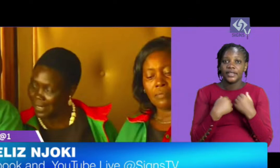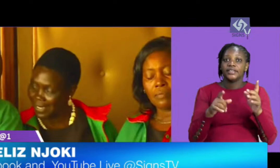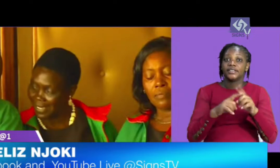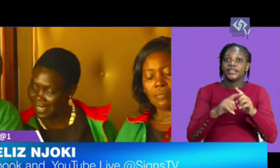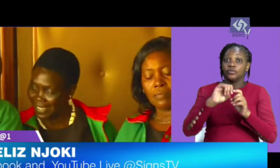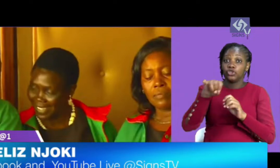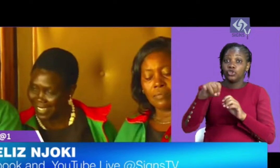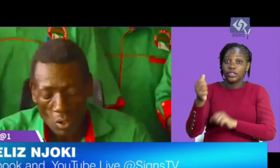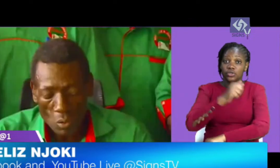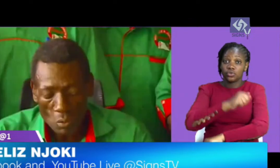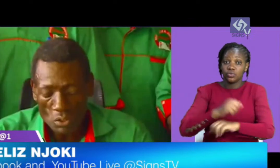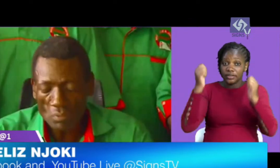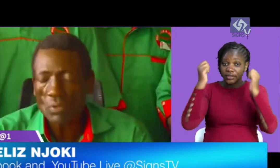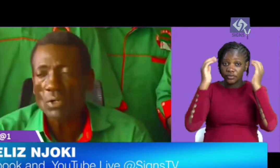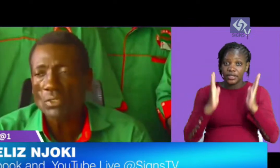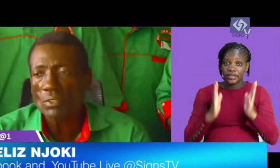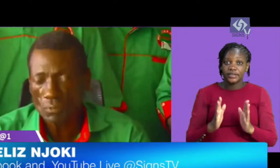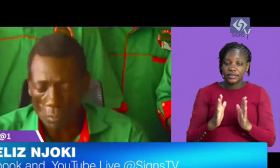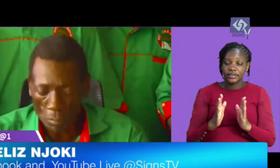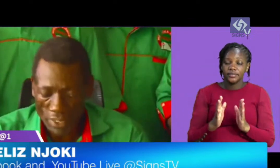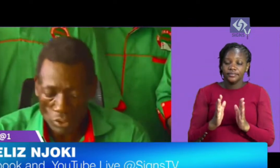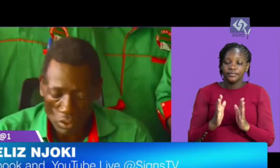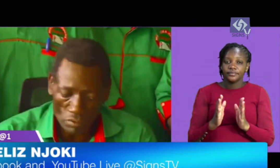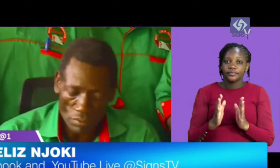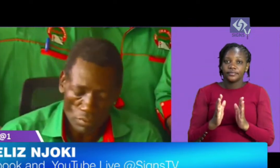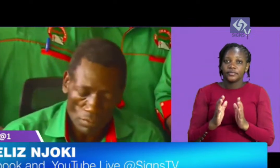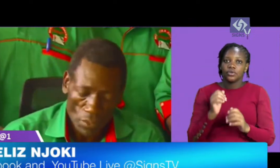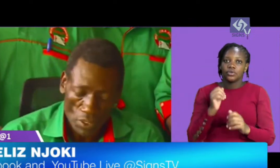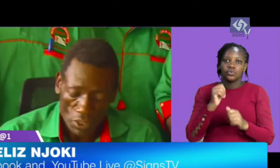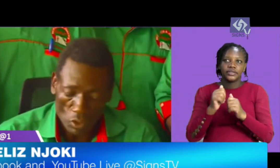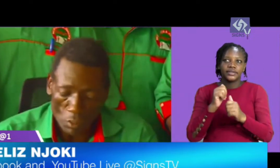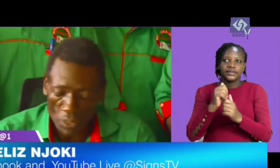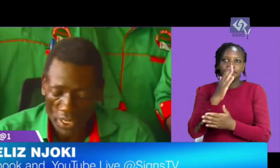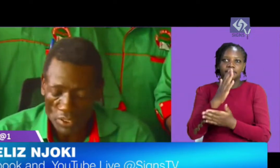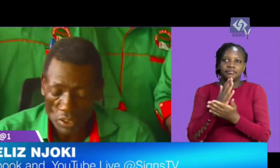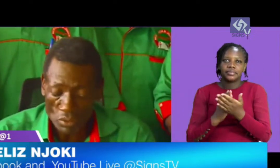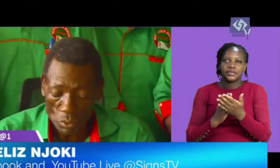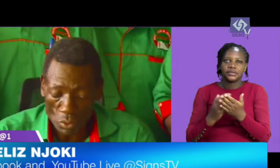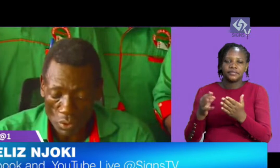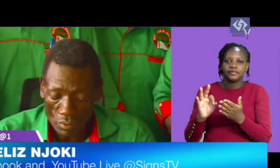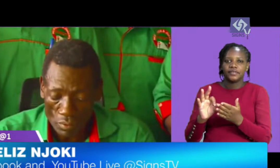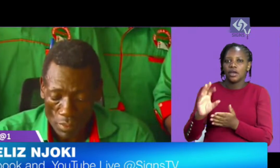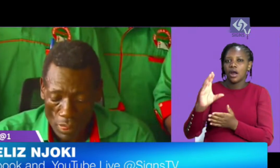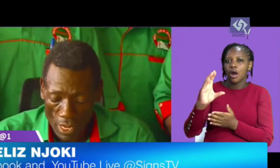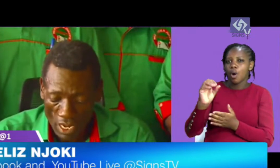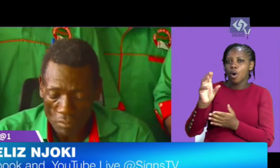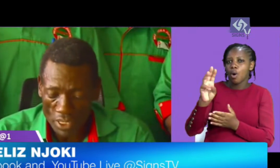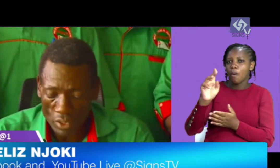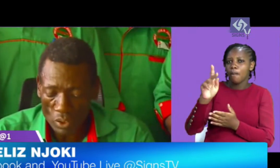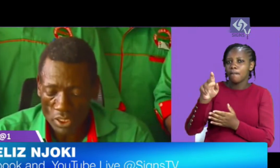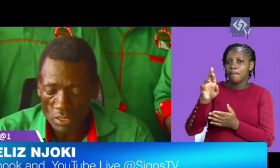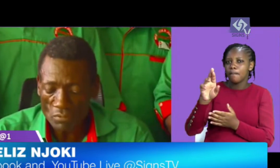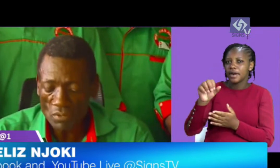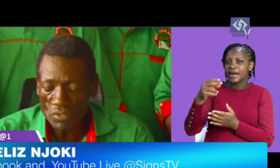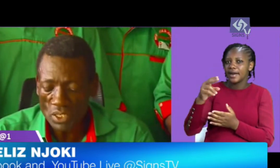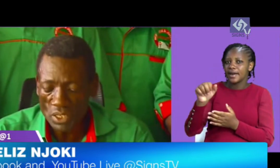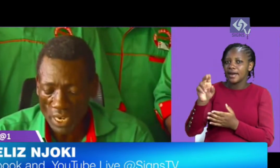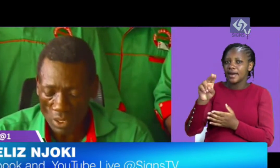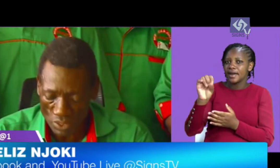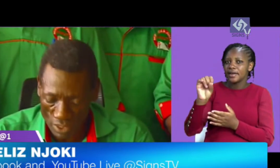school students, which of course form part of the comprehensive school, have been